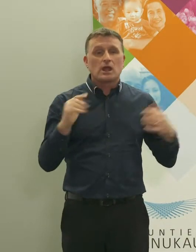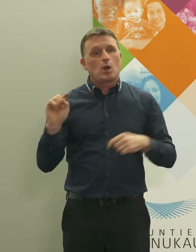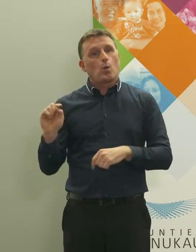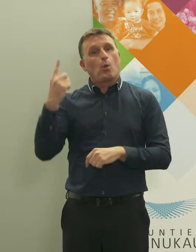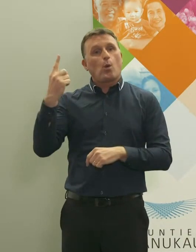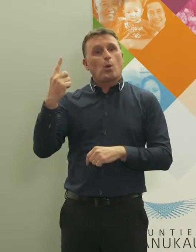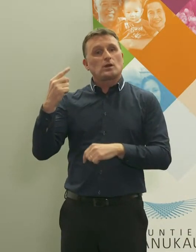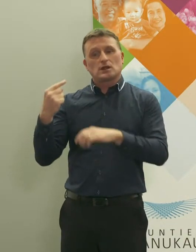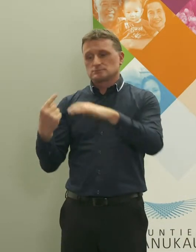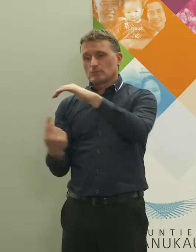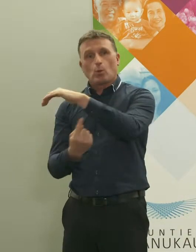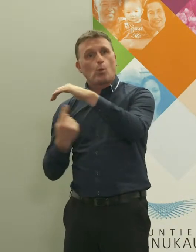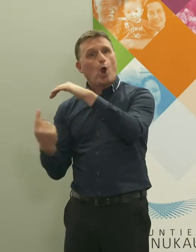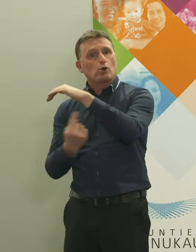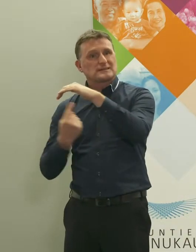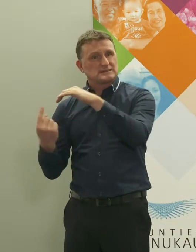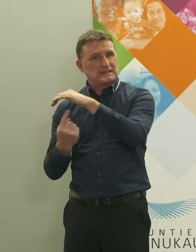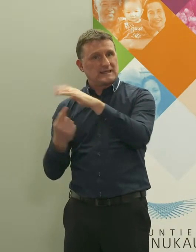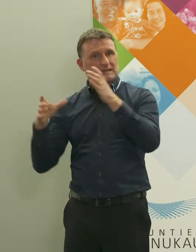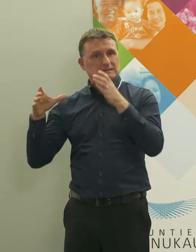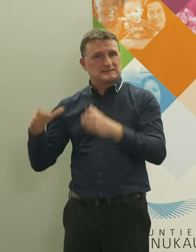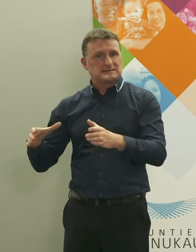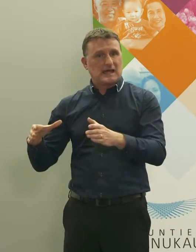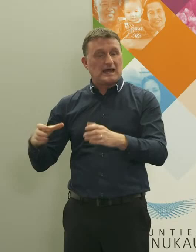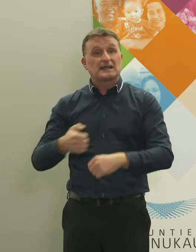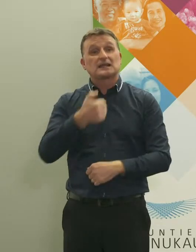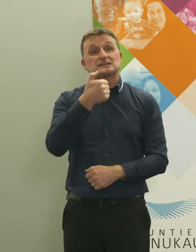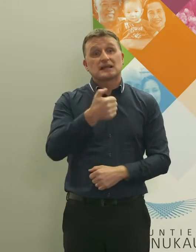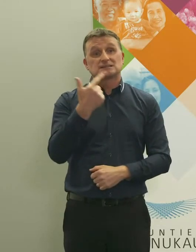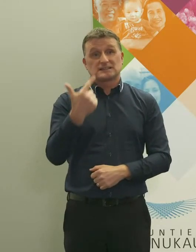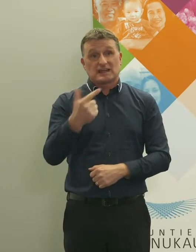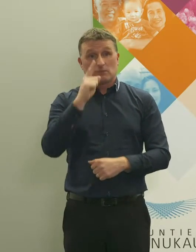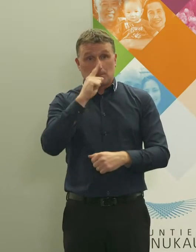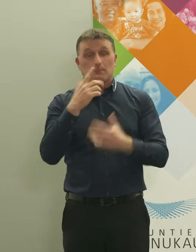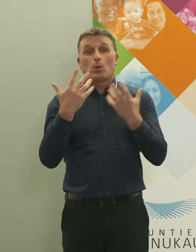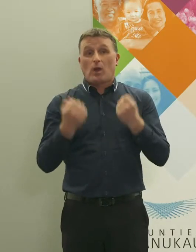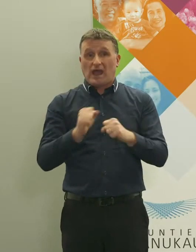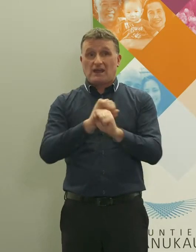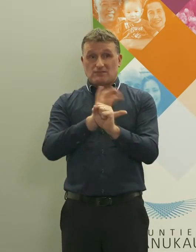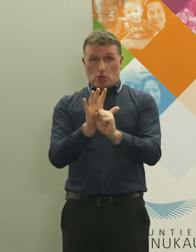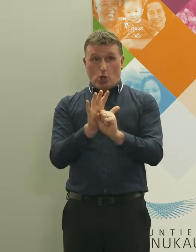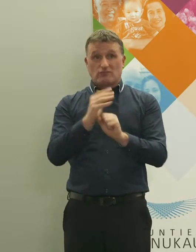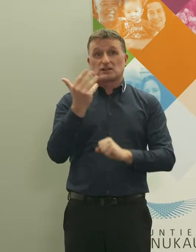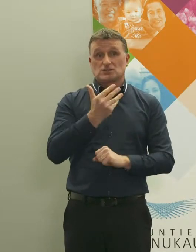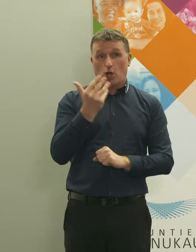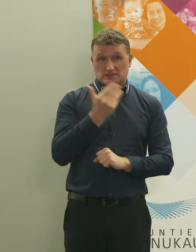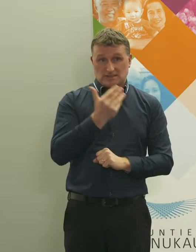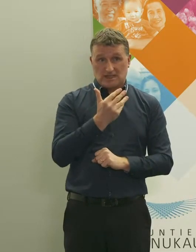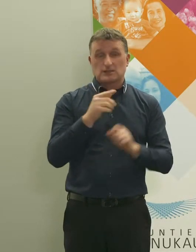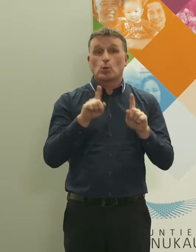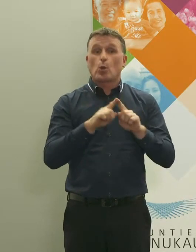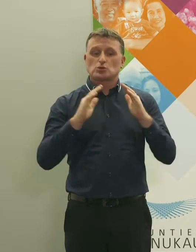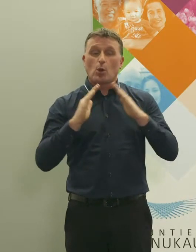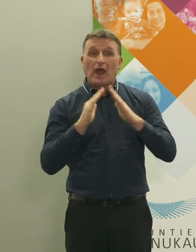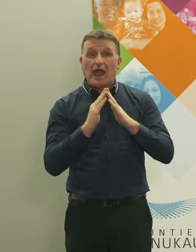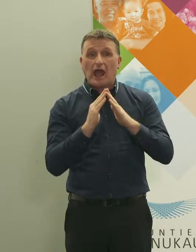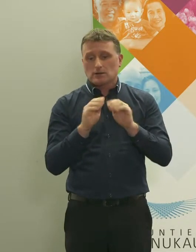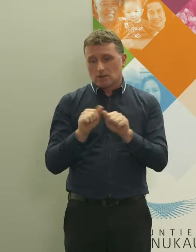facility, which includes 67 people who have tested positive for COVID-19 and their household